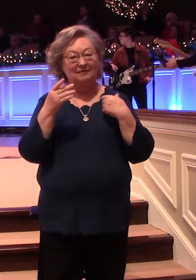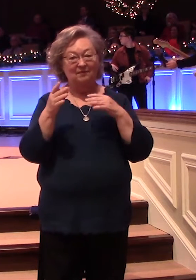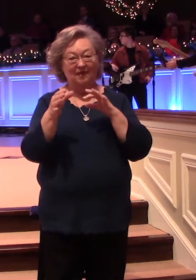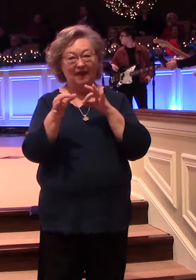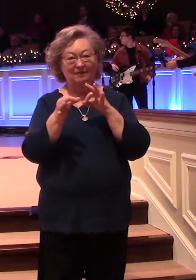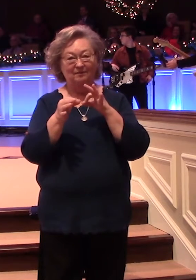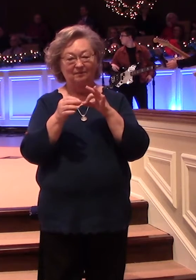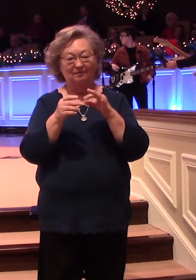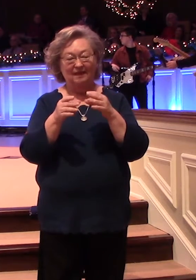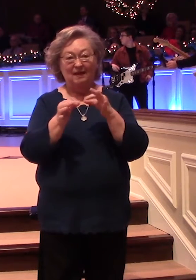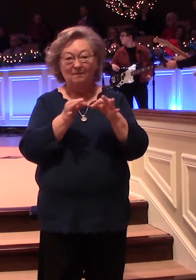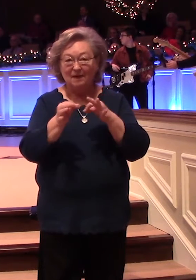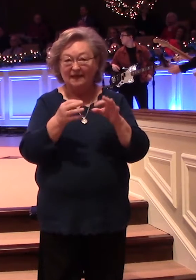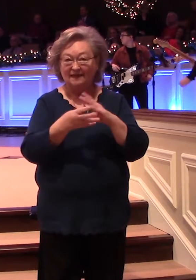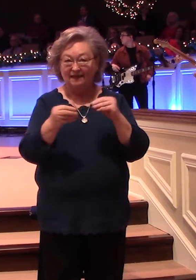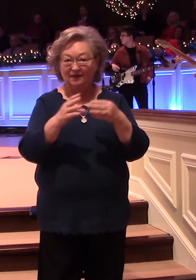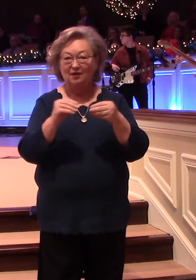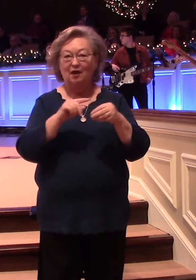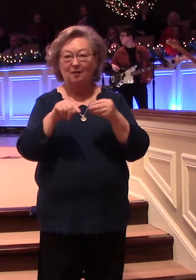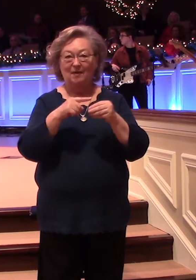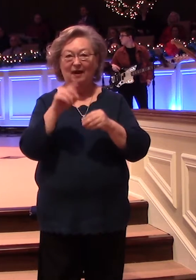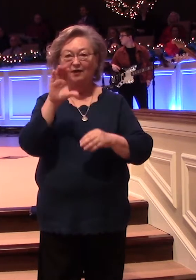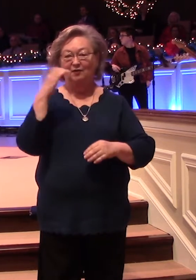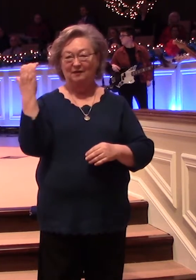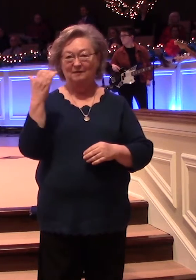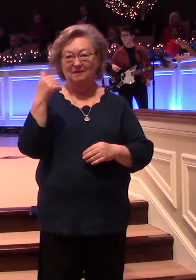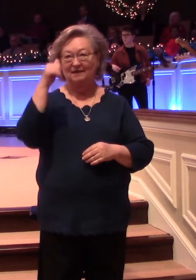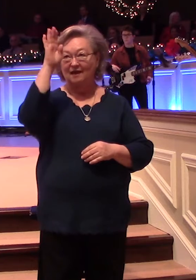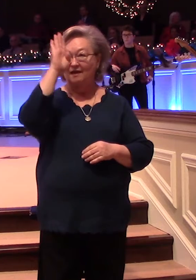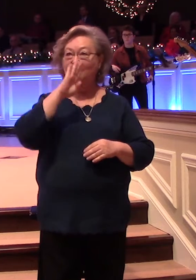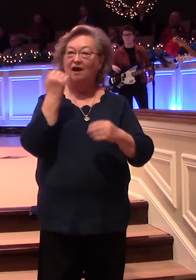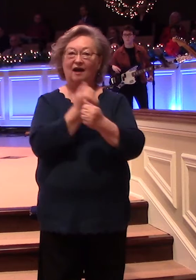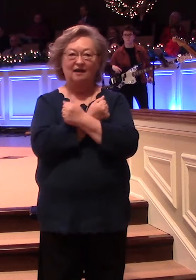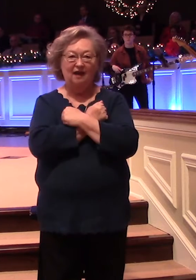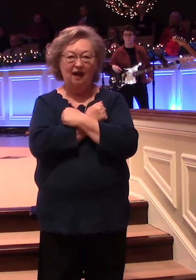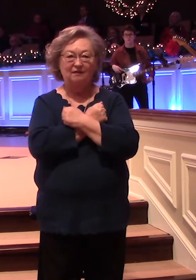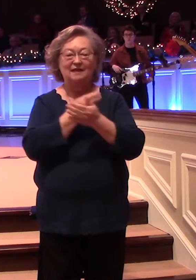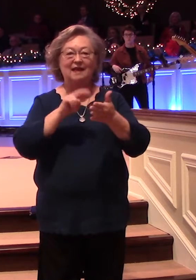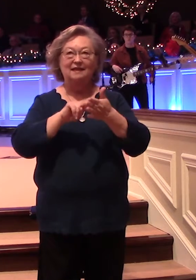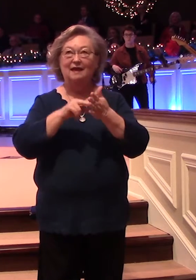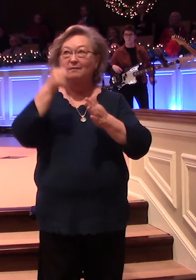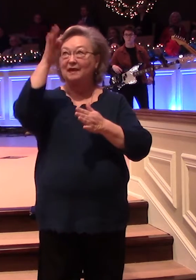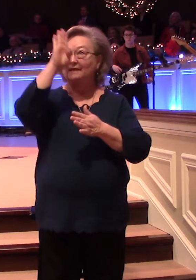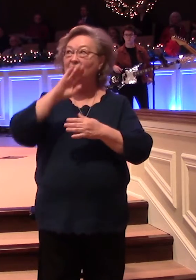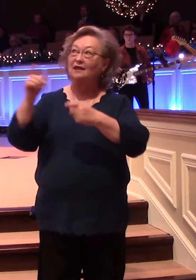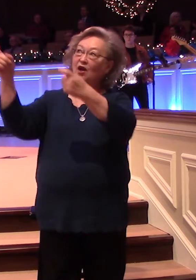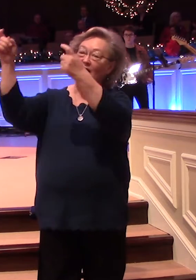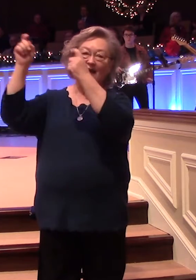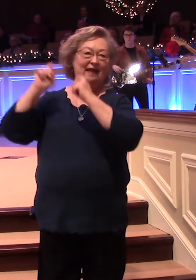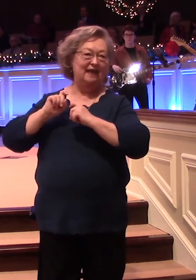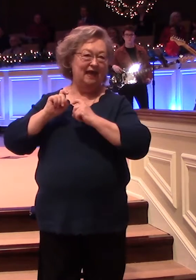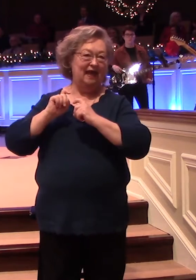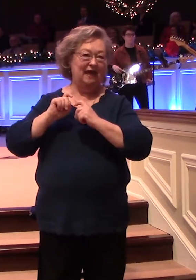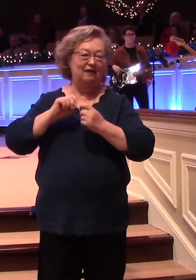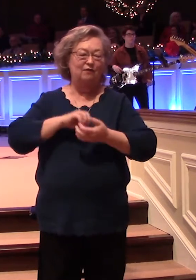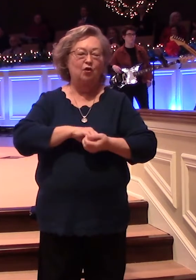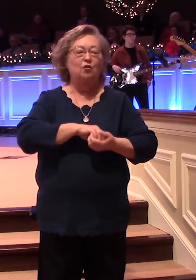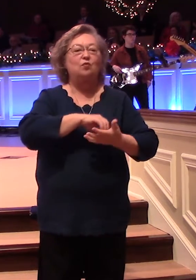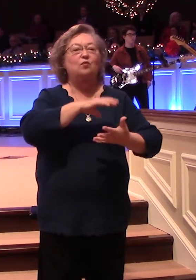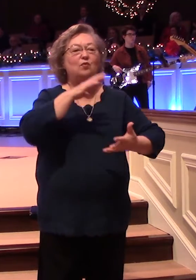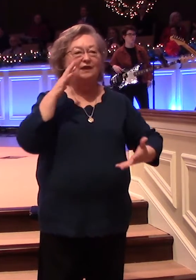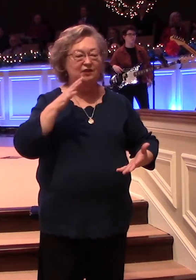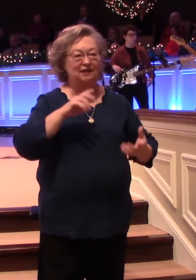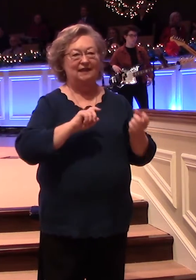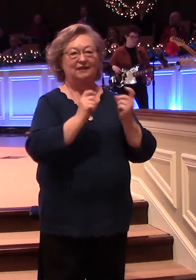Because for God to love meant that God gave abundantly, richly, transformationally. And that